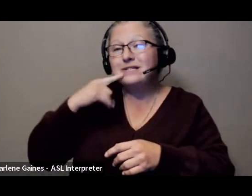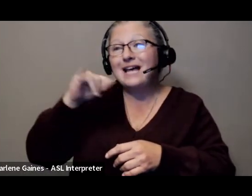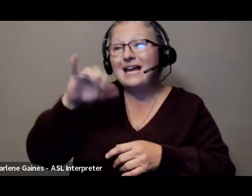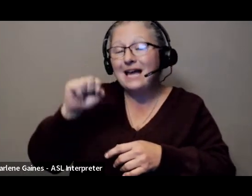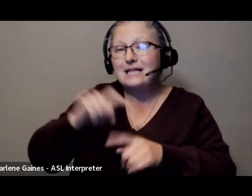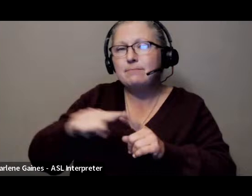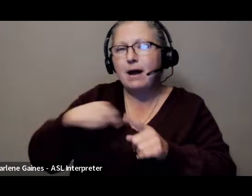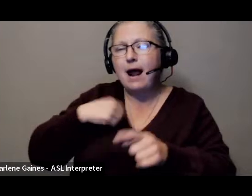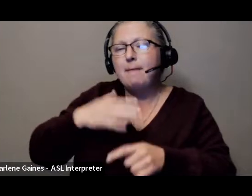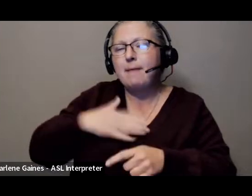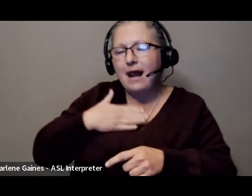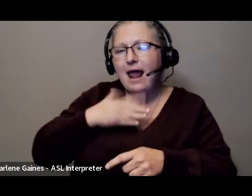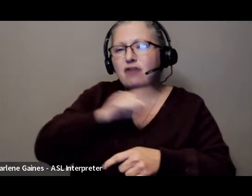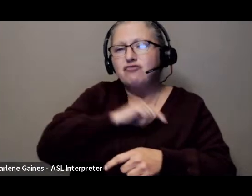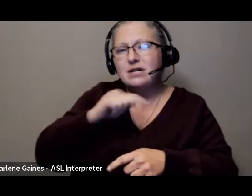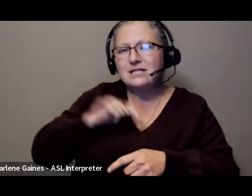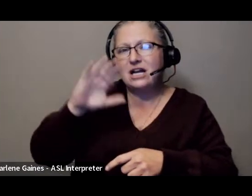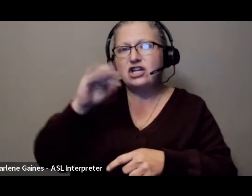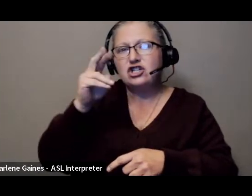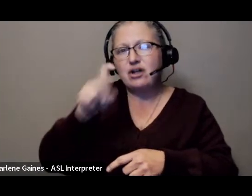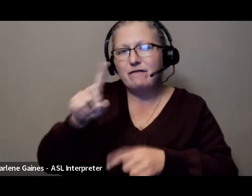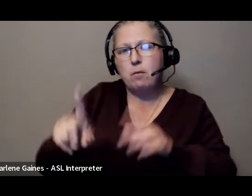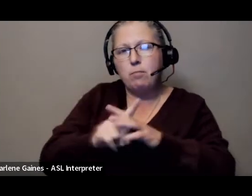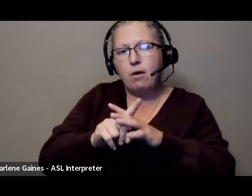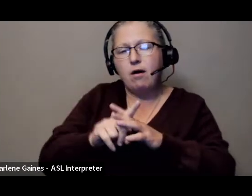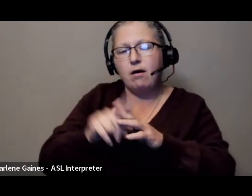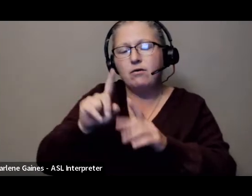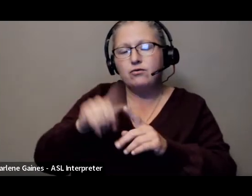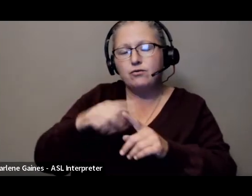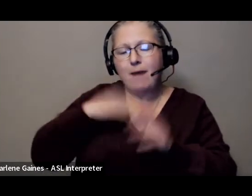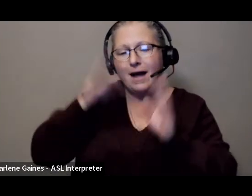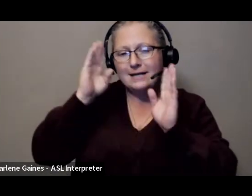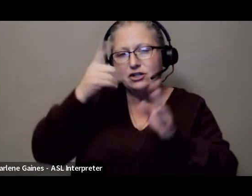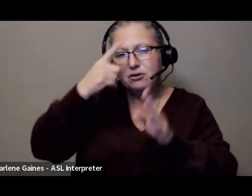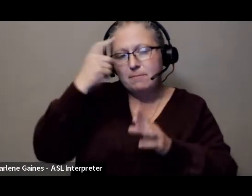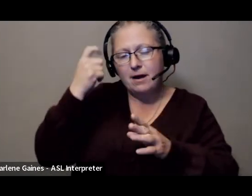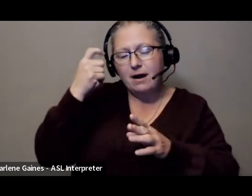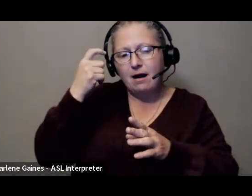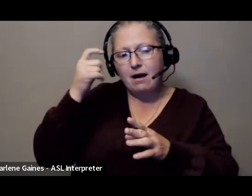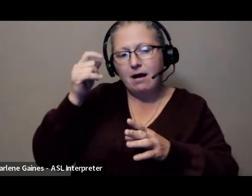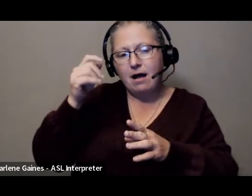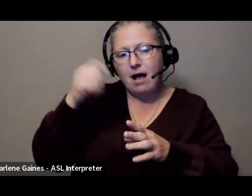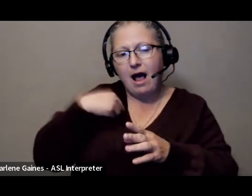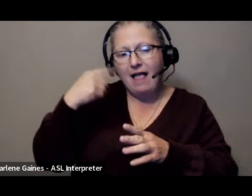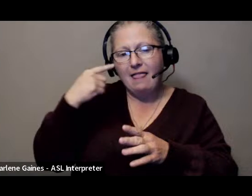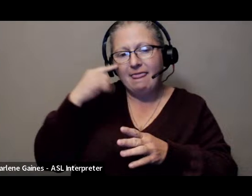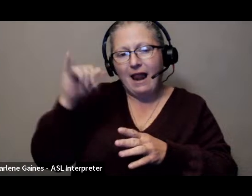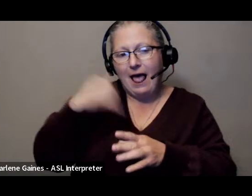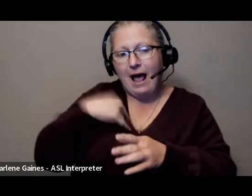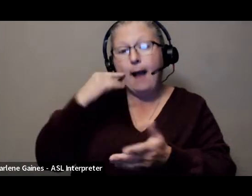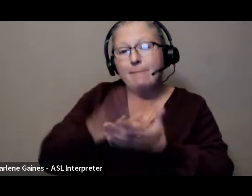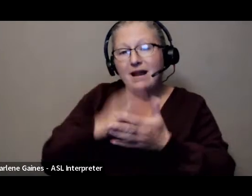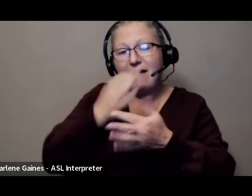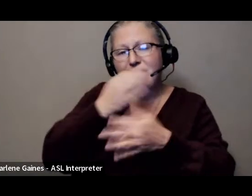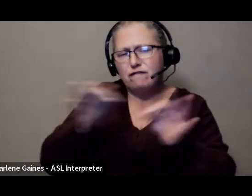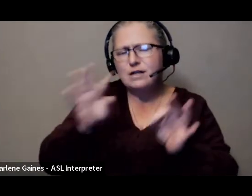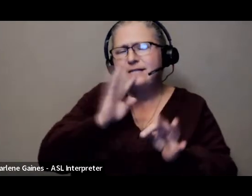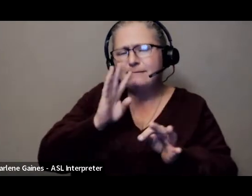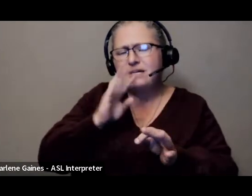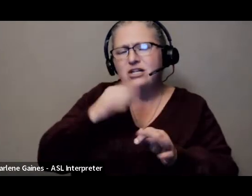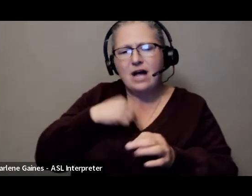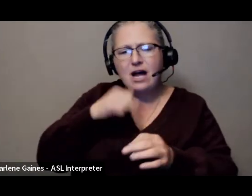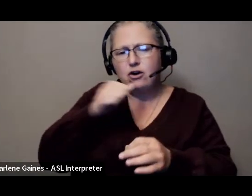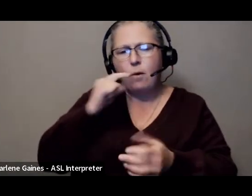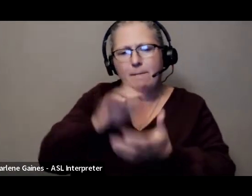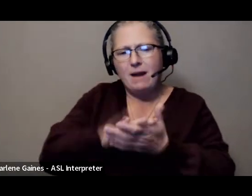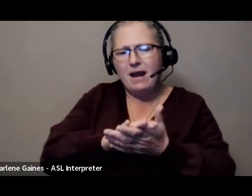I'm glad that Trustee Chavez brought this to my attention because I think just as I believe in free speech, I don't